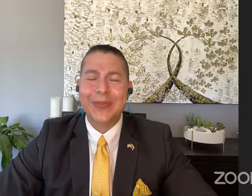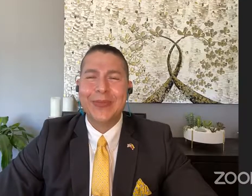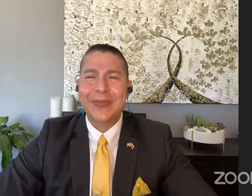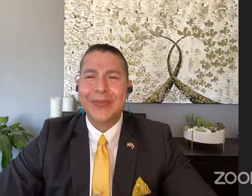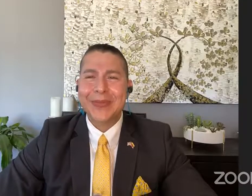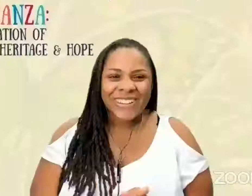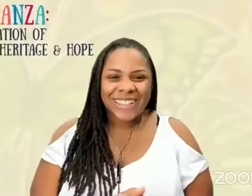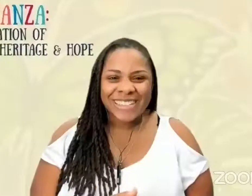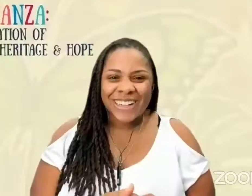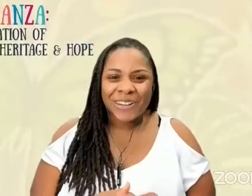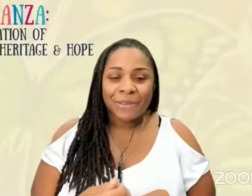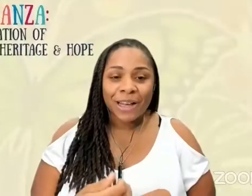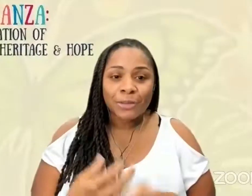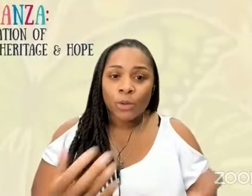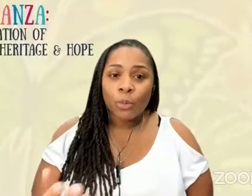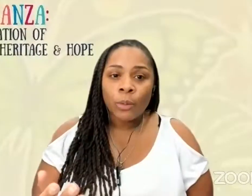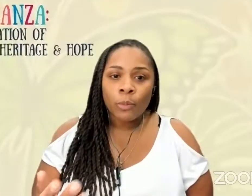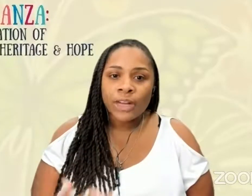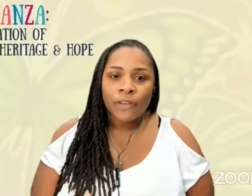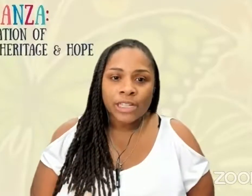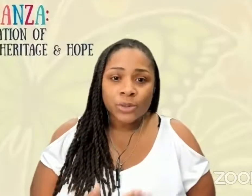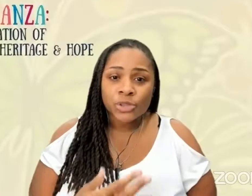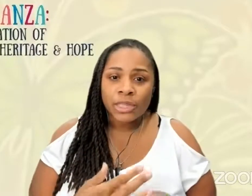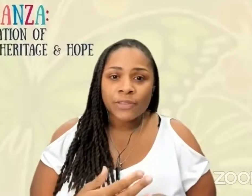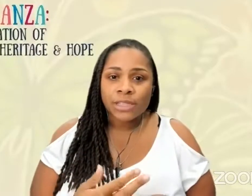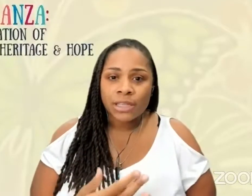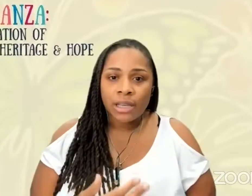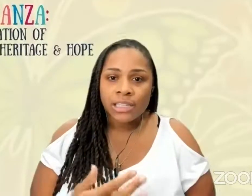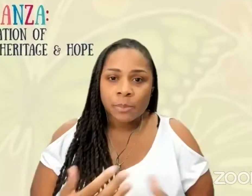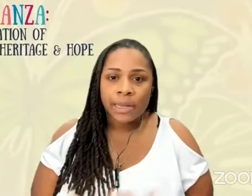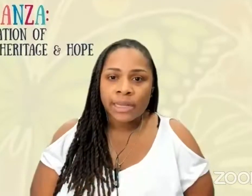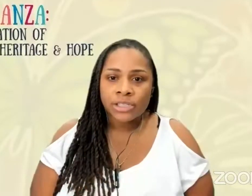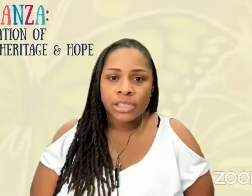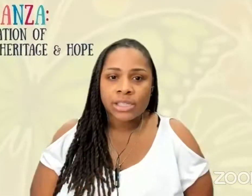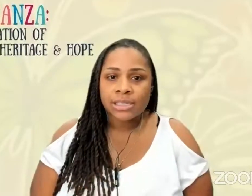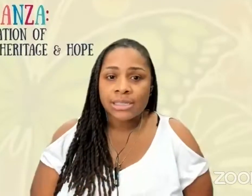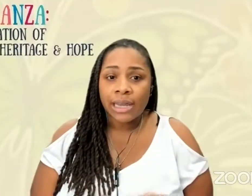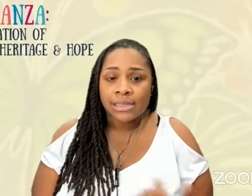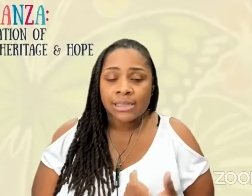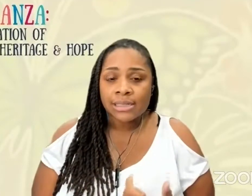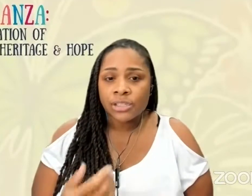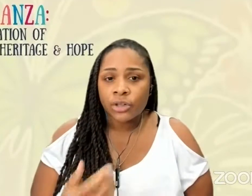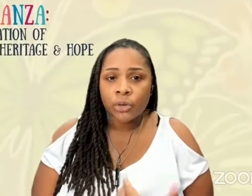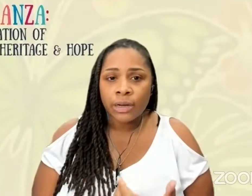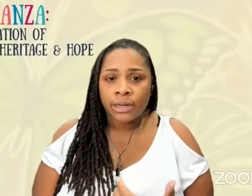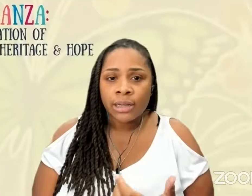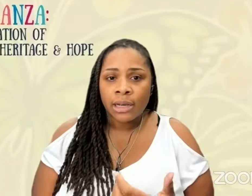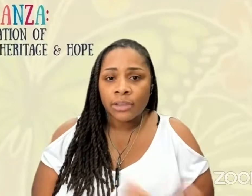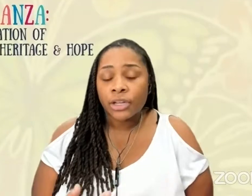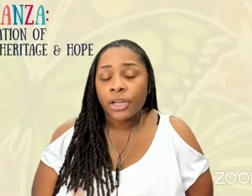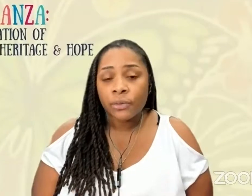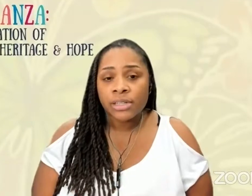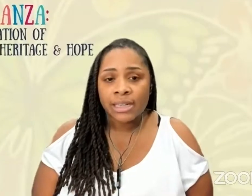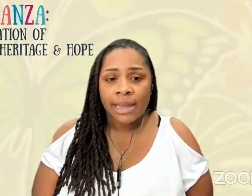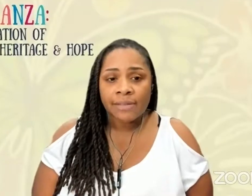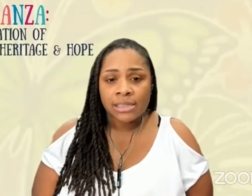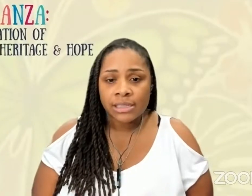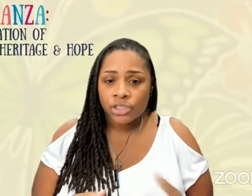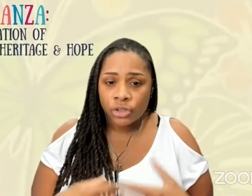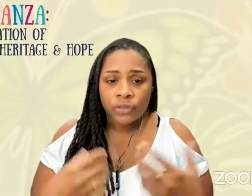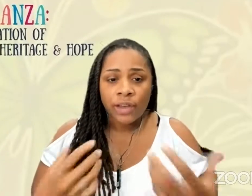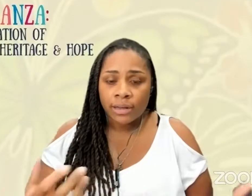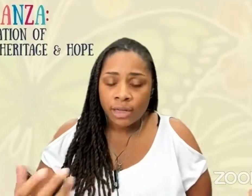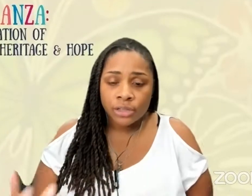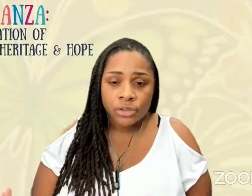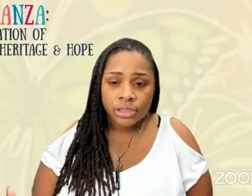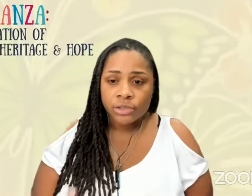Ashley. Yeah, of course. So what advice would you give to young Hispanic engineers and scientists as they're growing their careers at Navsea?